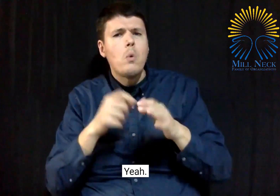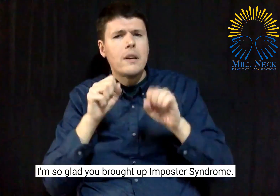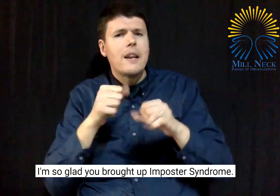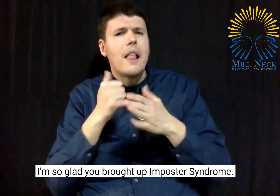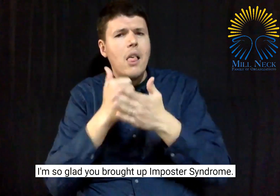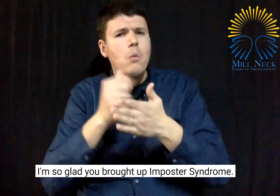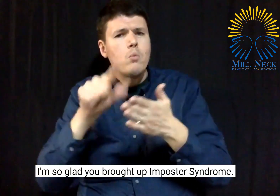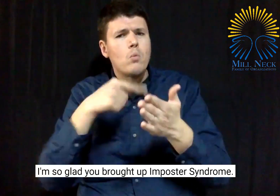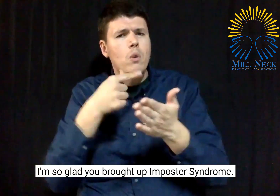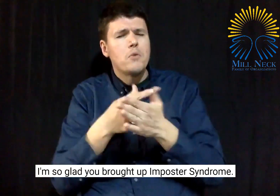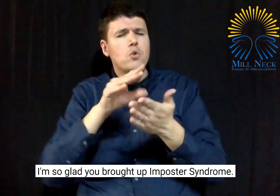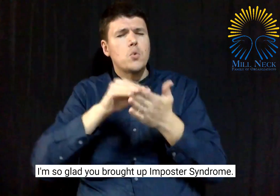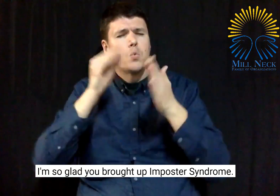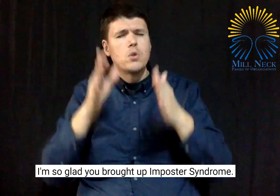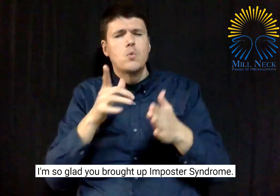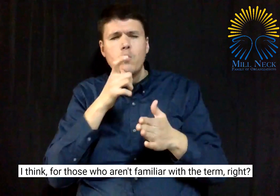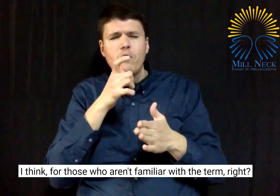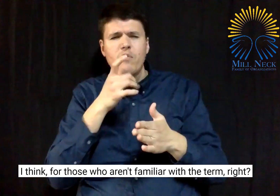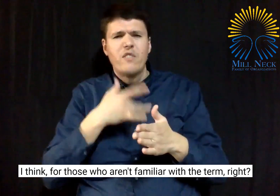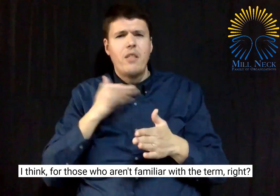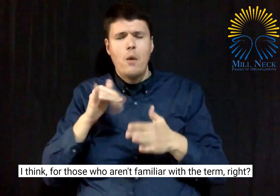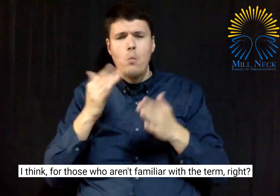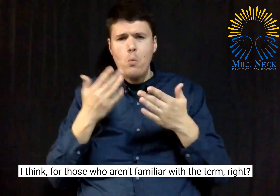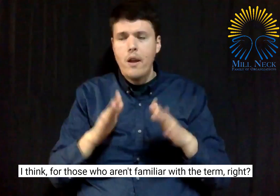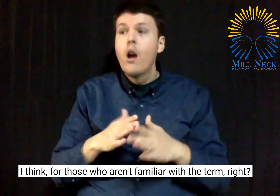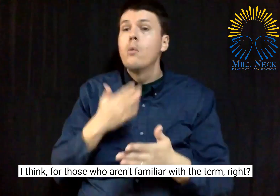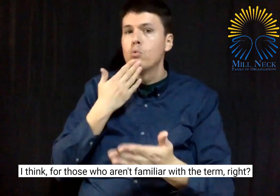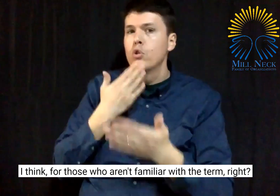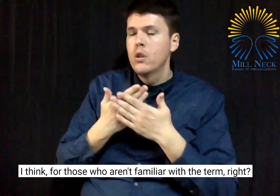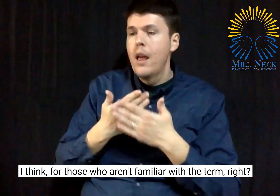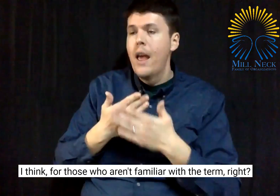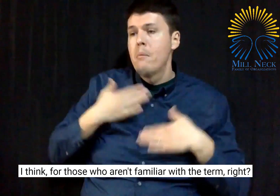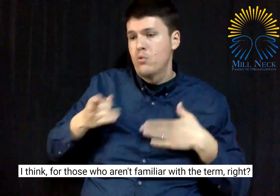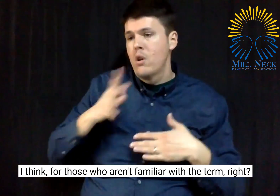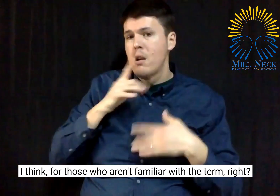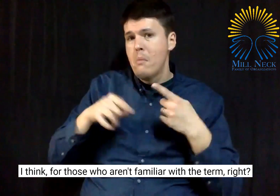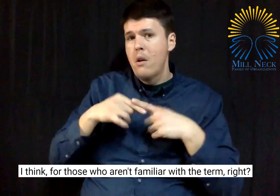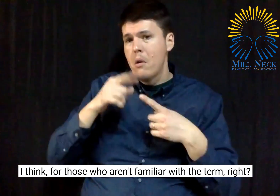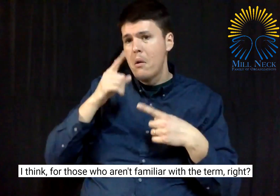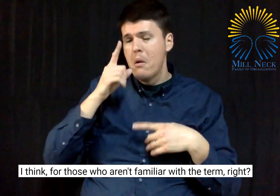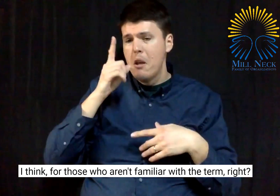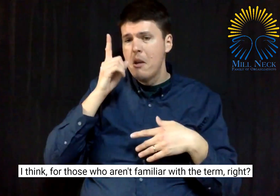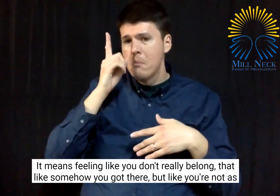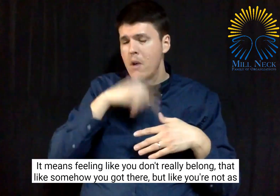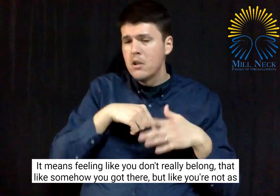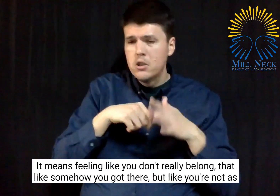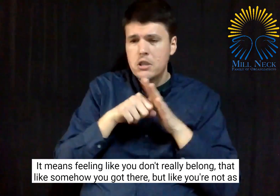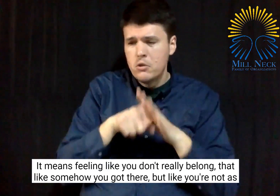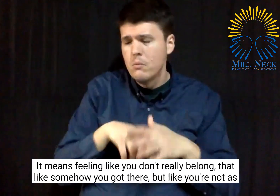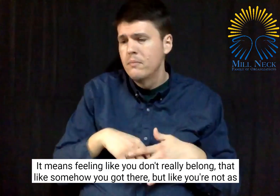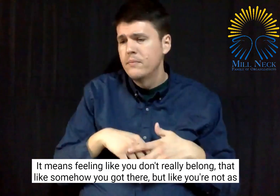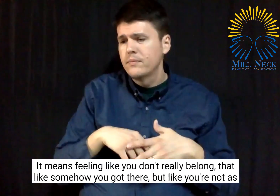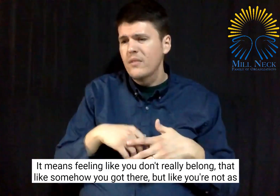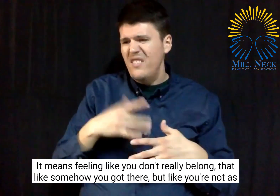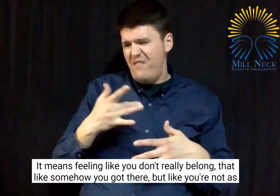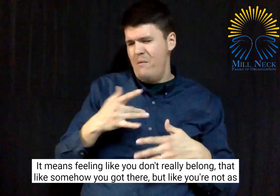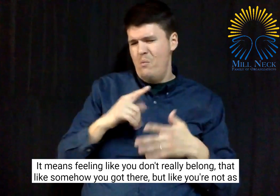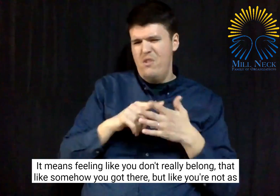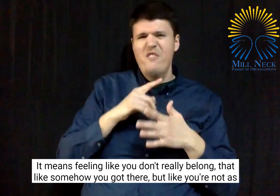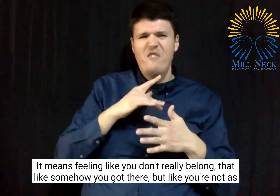so glad you brought up imposter syndrome. I think for those who aren't familiar with the term, right, it means feeling like you don't really belong, that